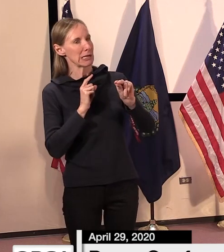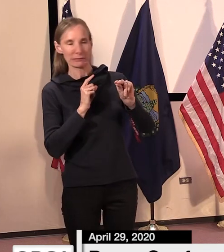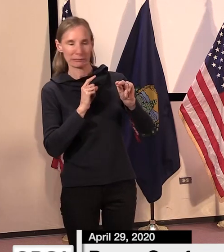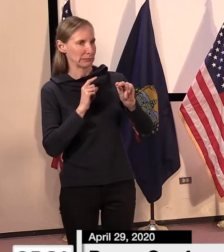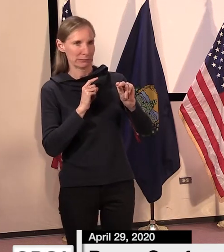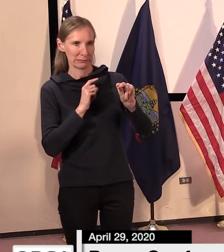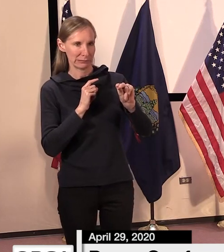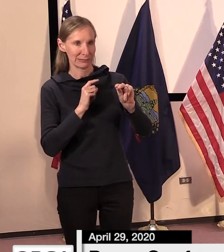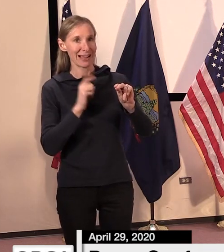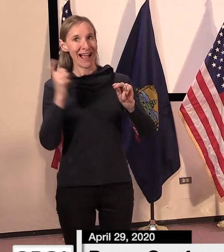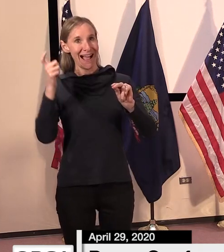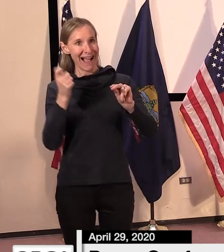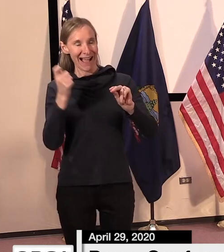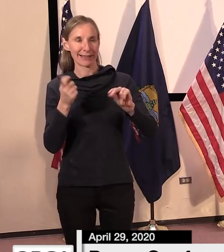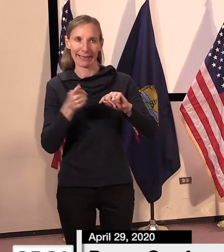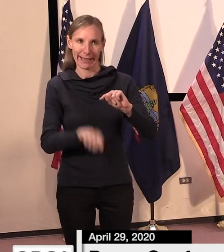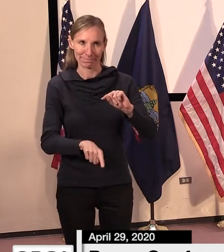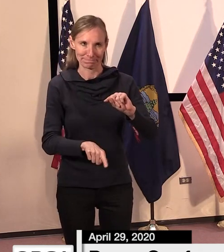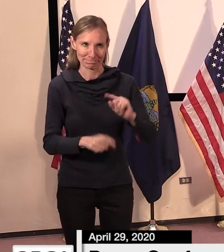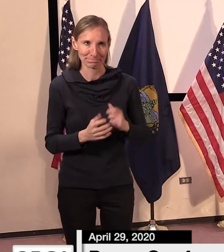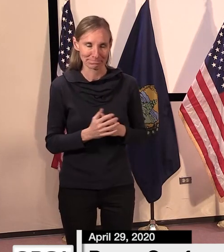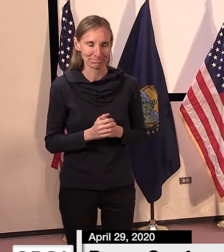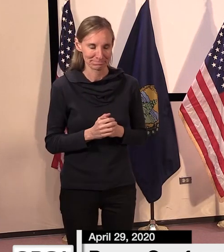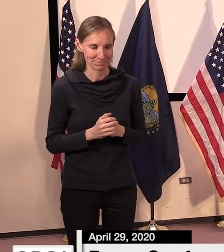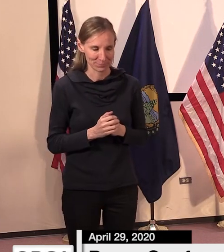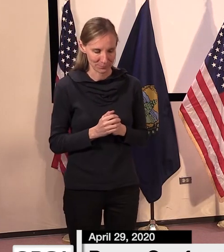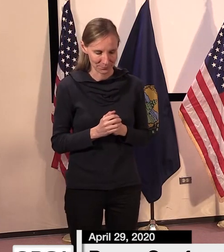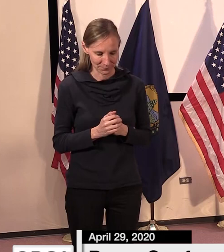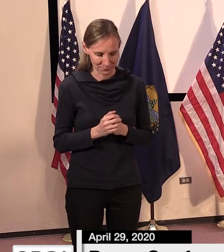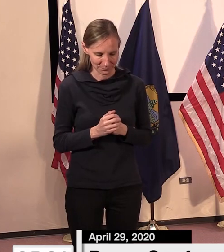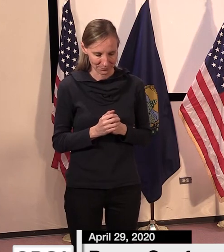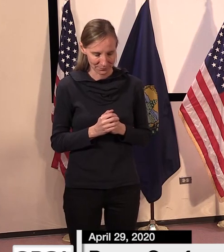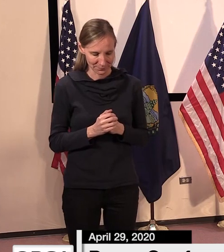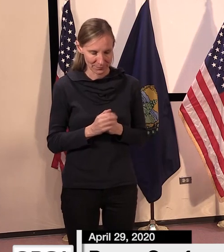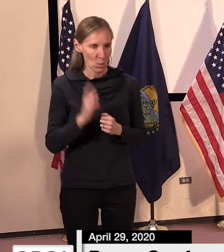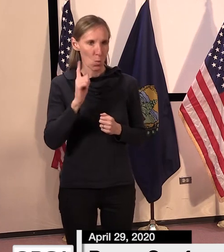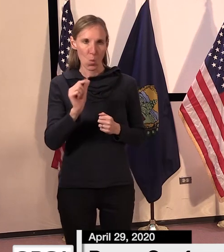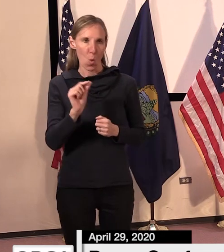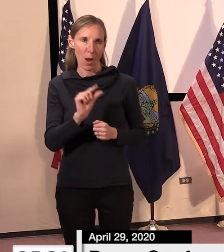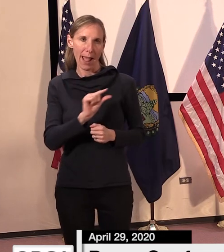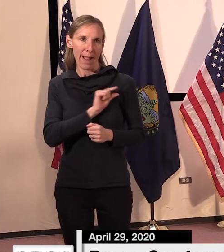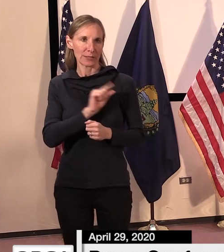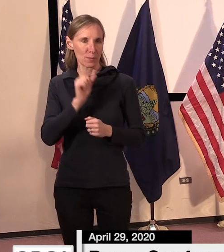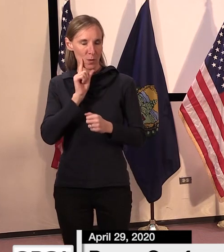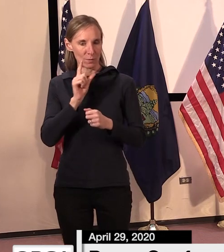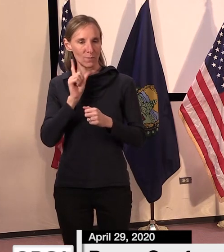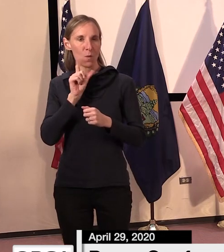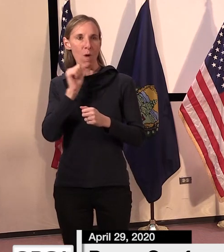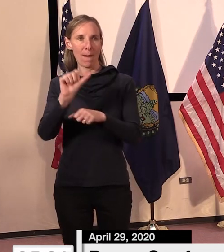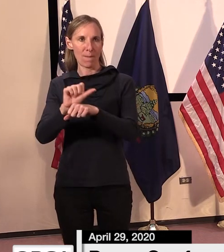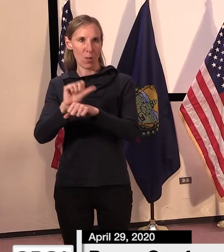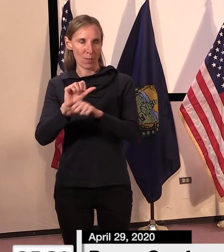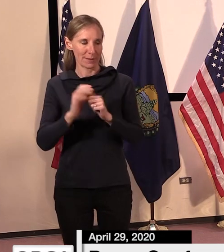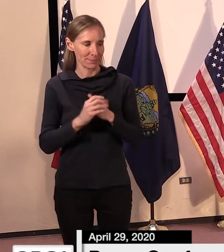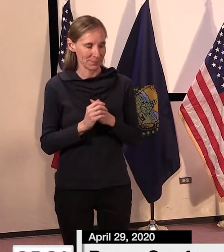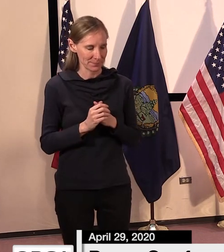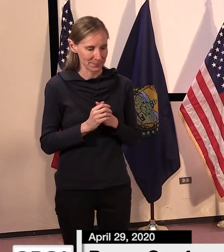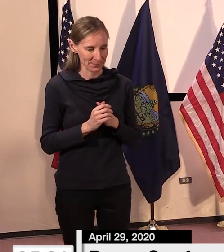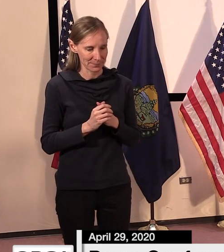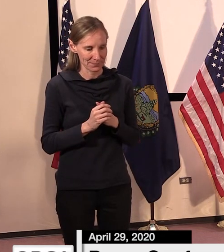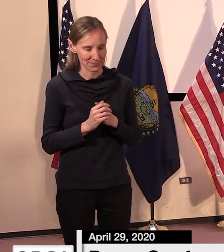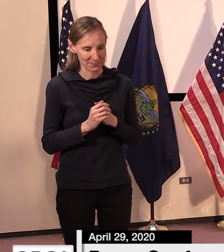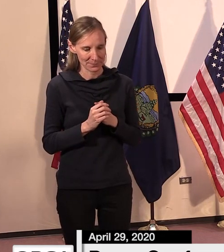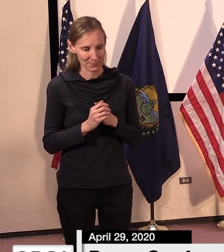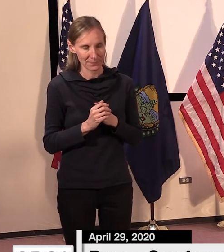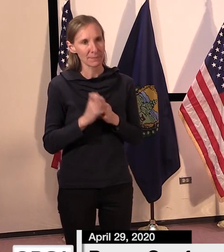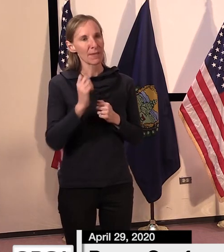they refuse to go back to work, they're jeopardizing their eligibility for benefits. Under the conditions, if